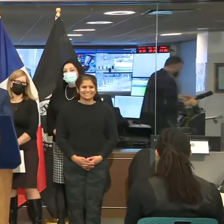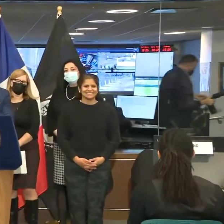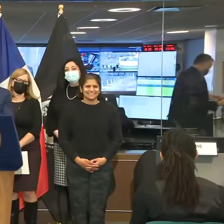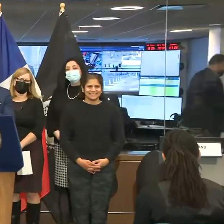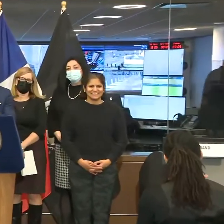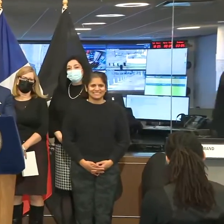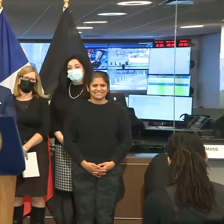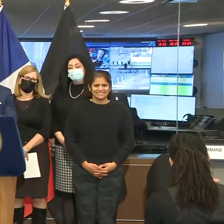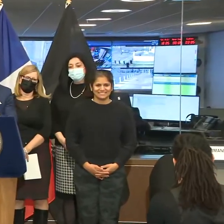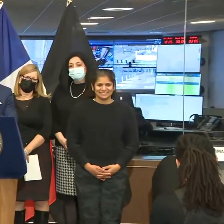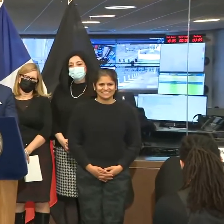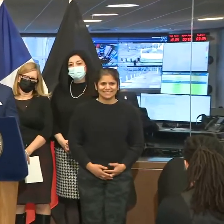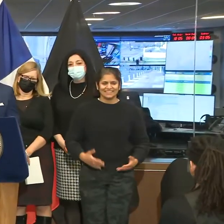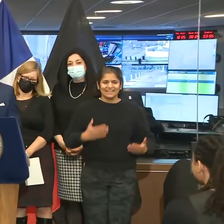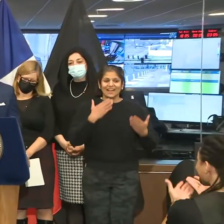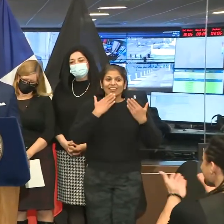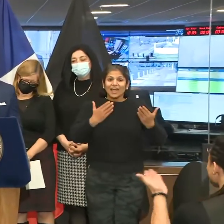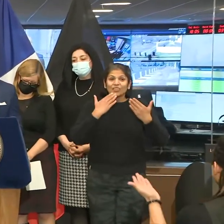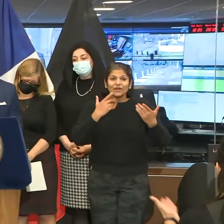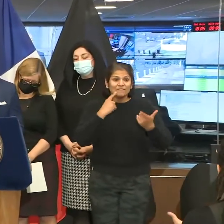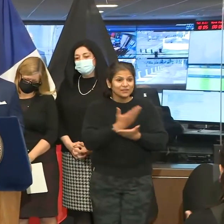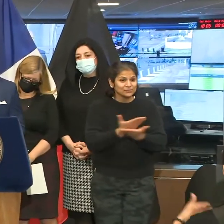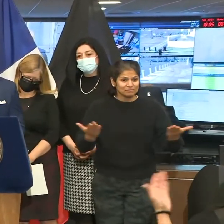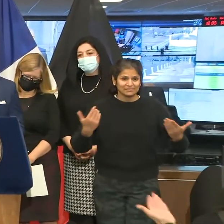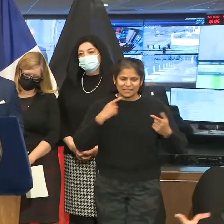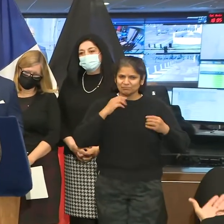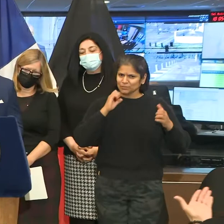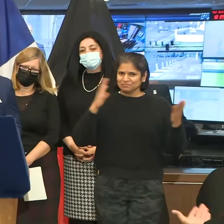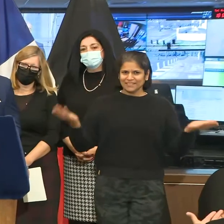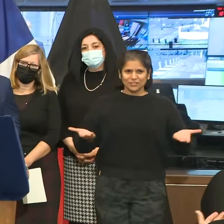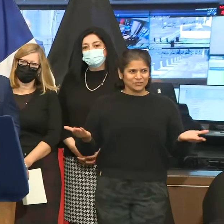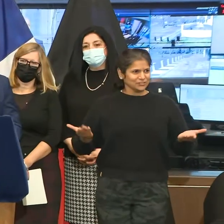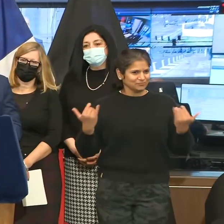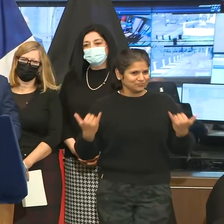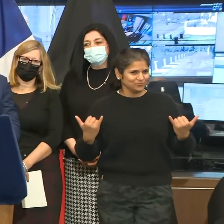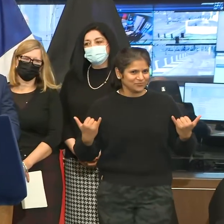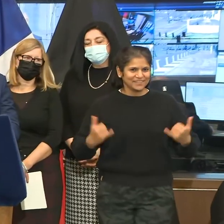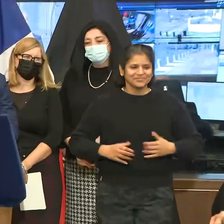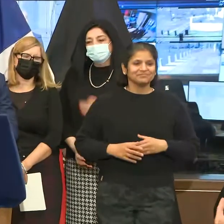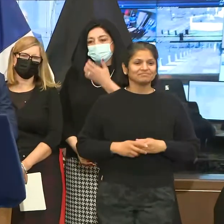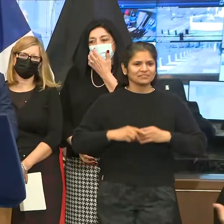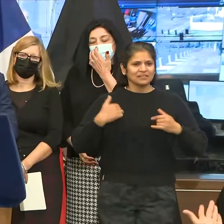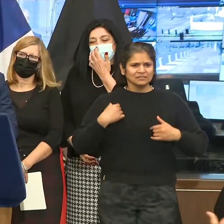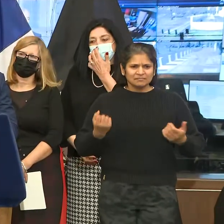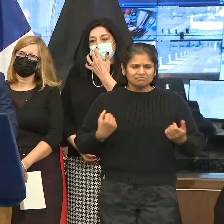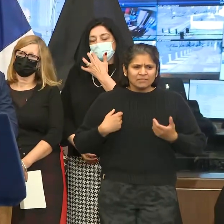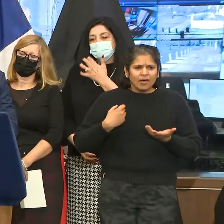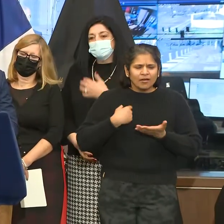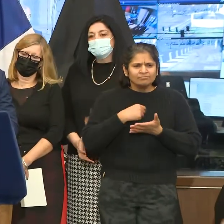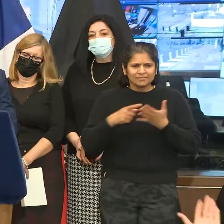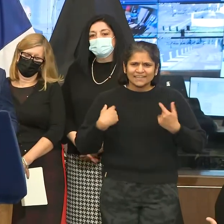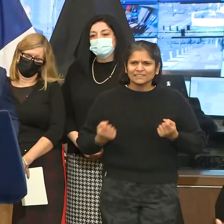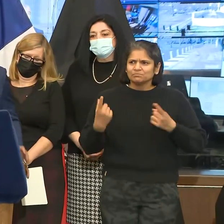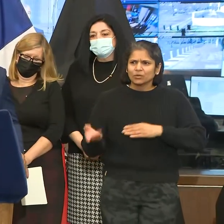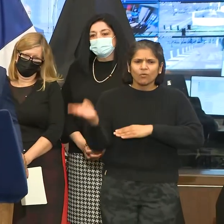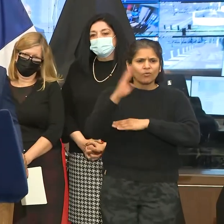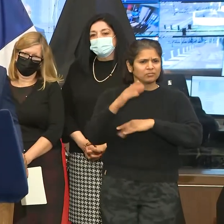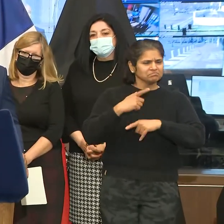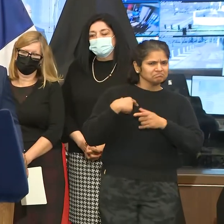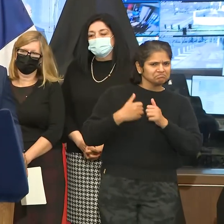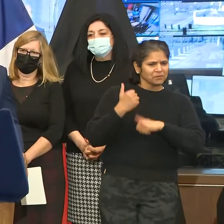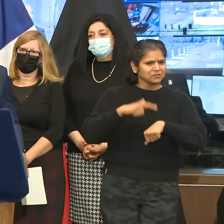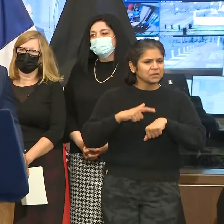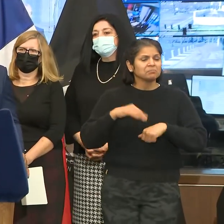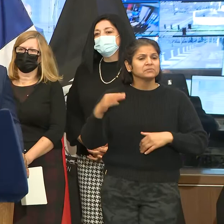Thank you, thank you. And it's good to be here. Spent some days here during emergencies back in my days in